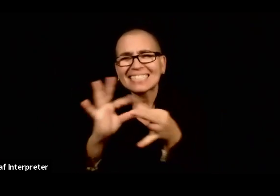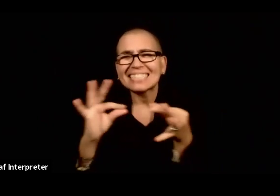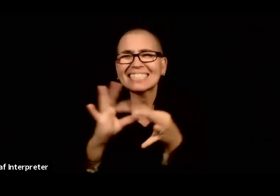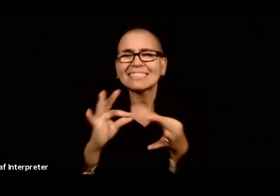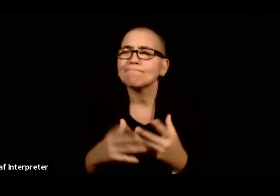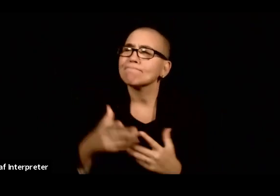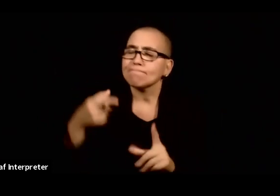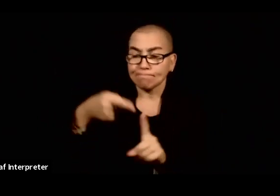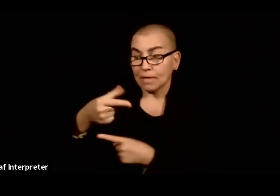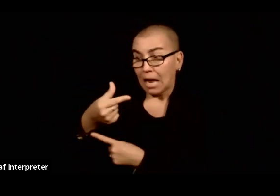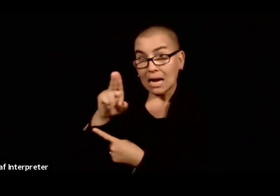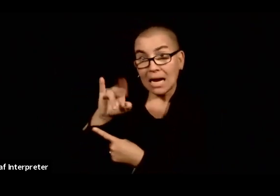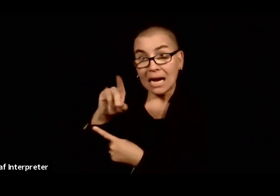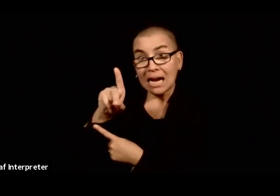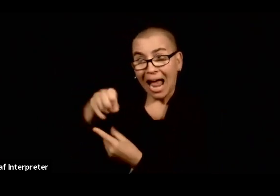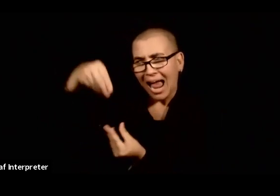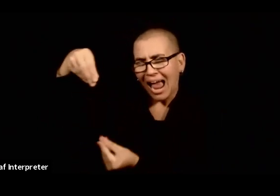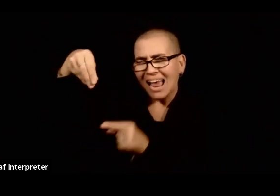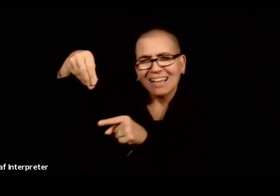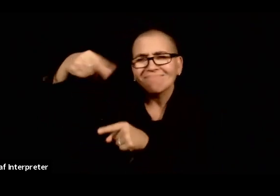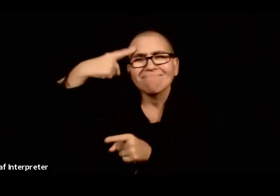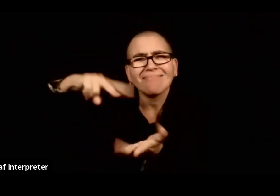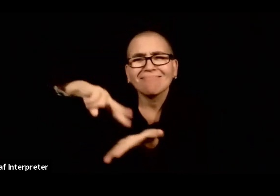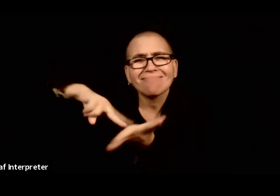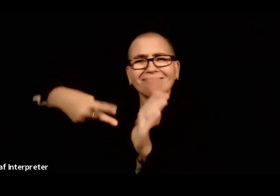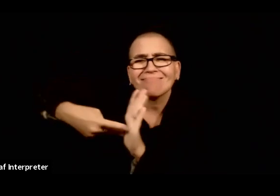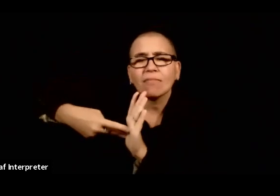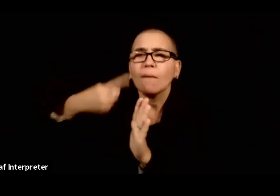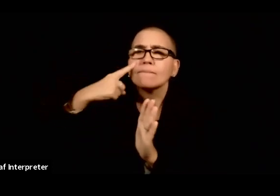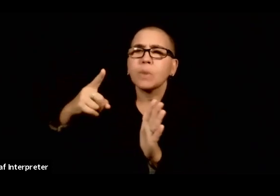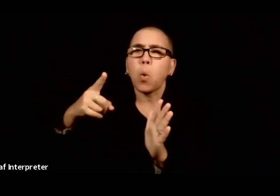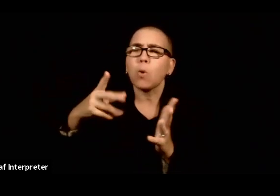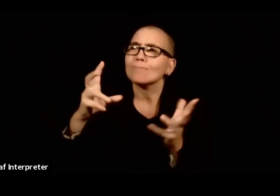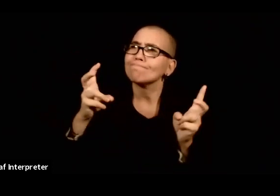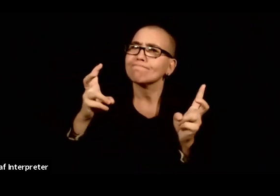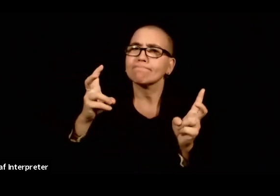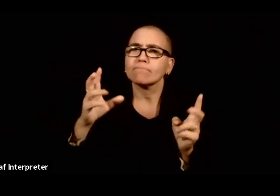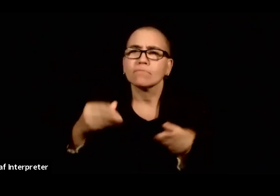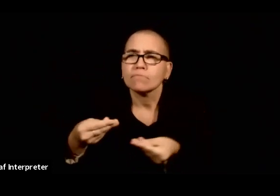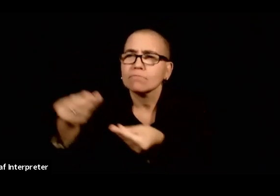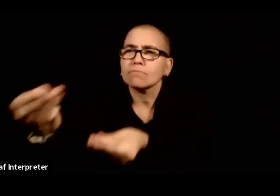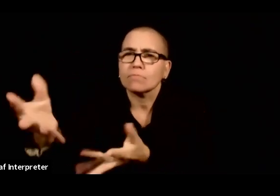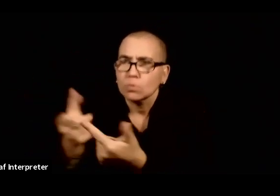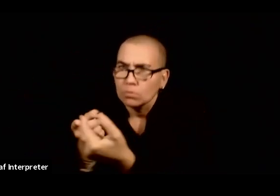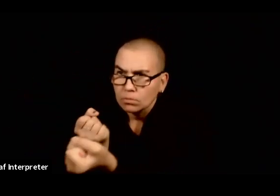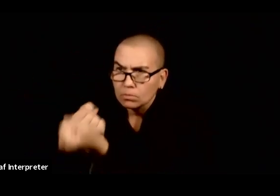think would be the right process for facilities to make this decision. But a lot